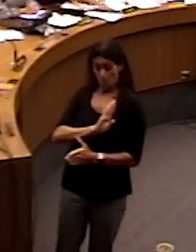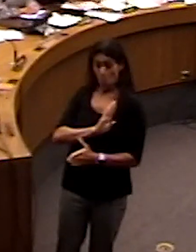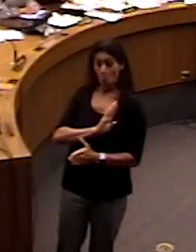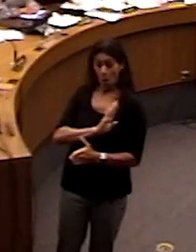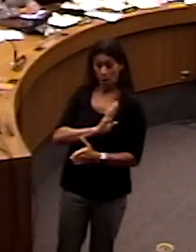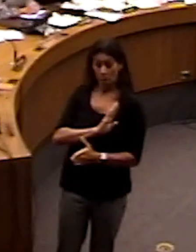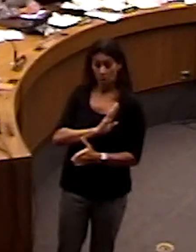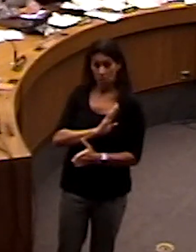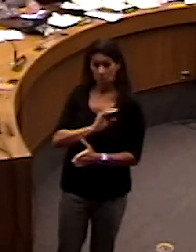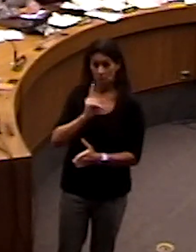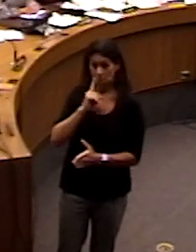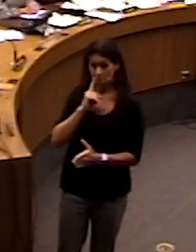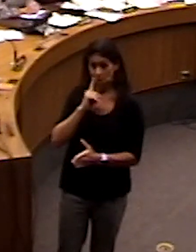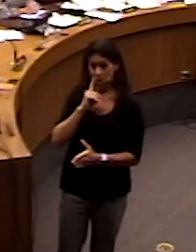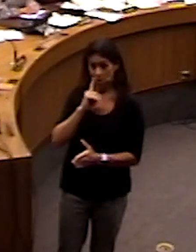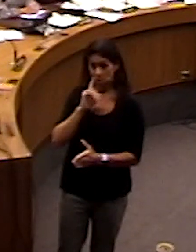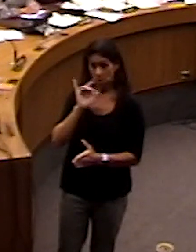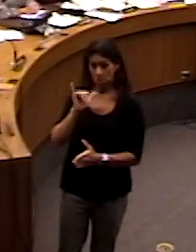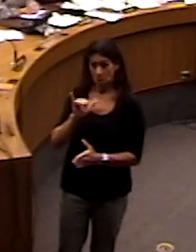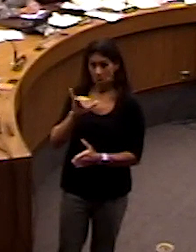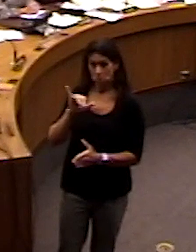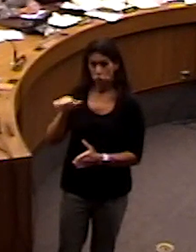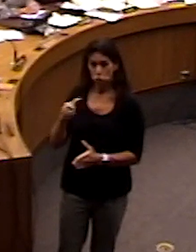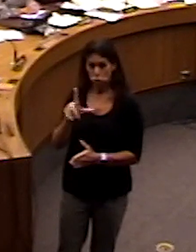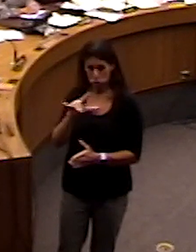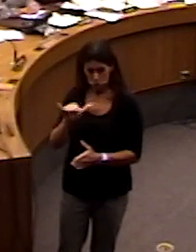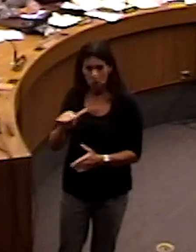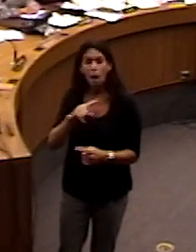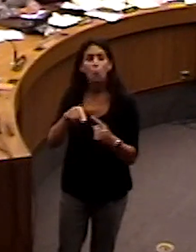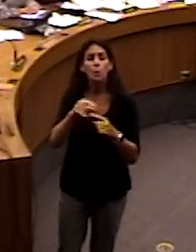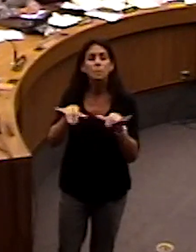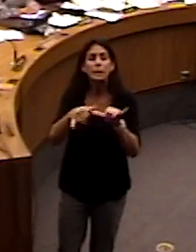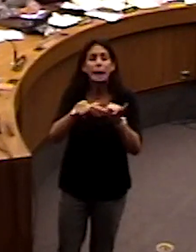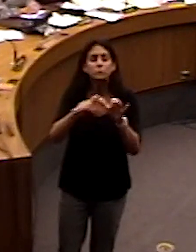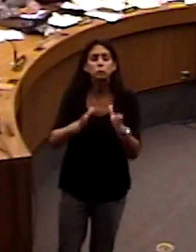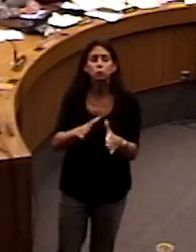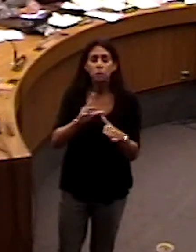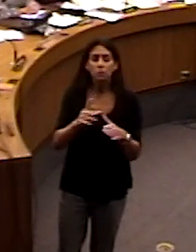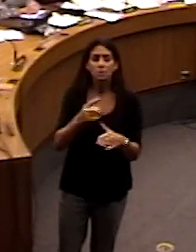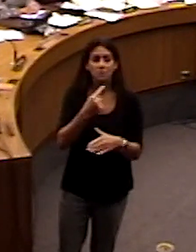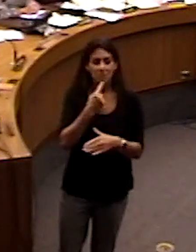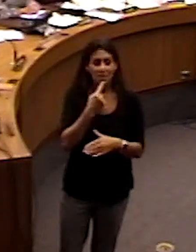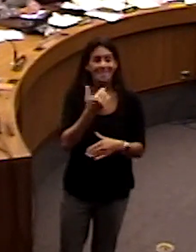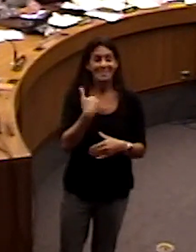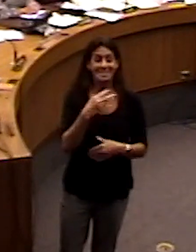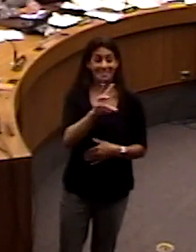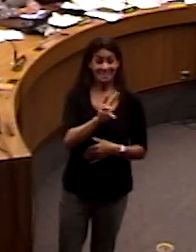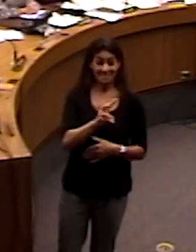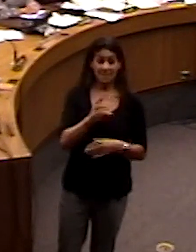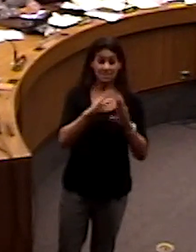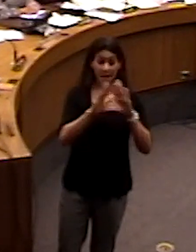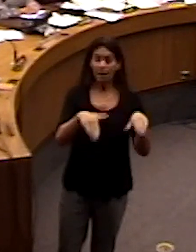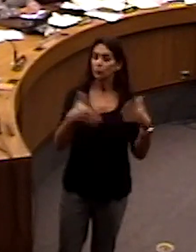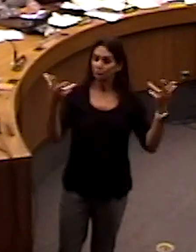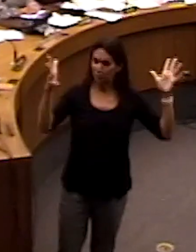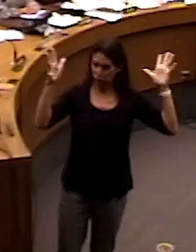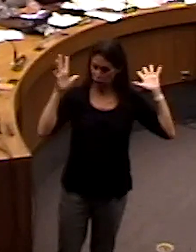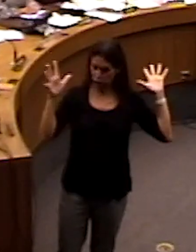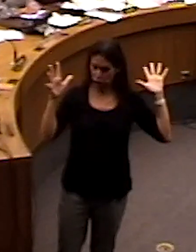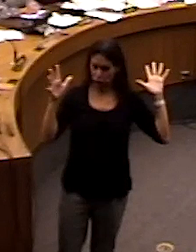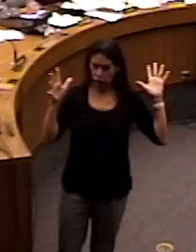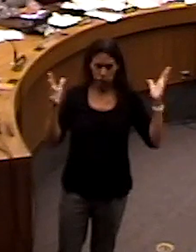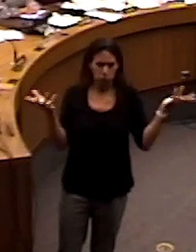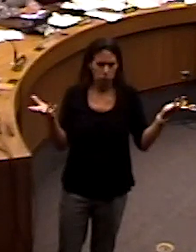had in July, when they had their engineers get up, they said that 6 homes were already done. We have no